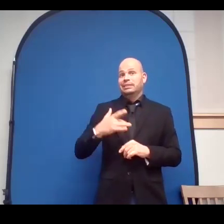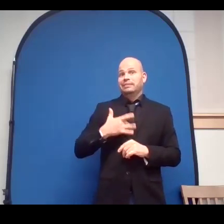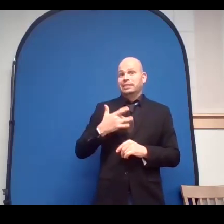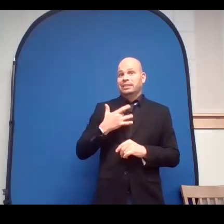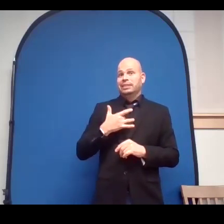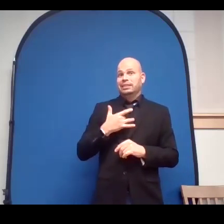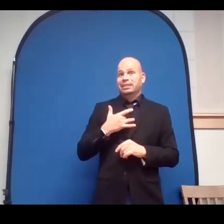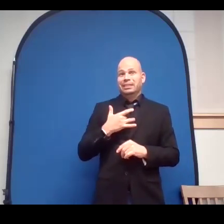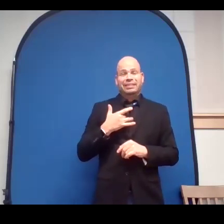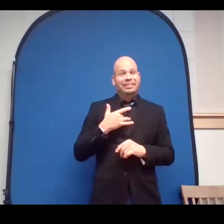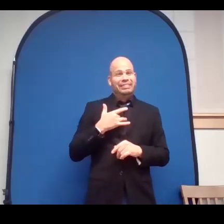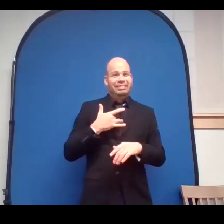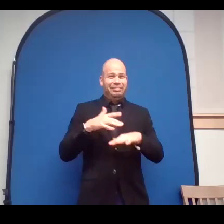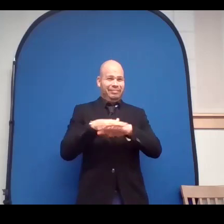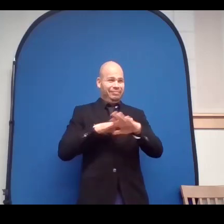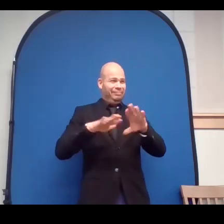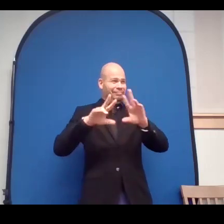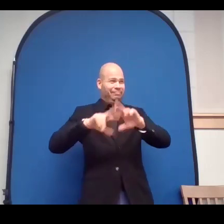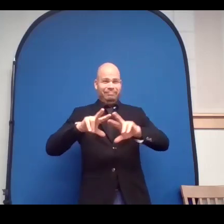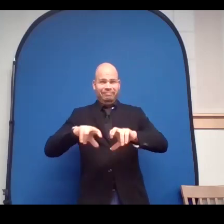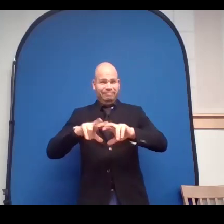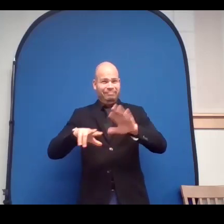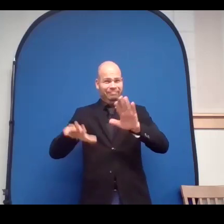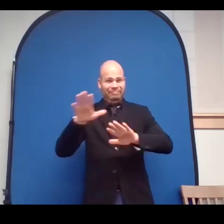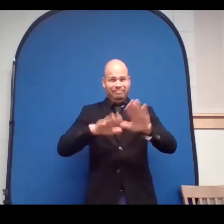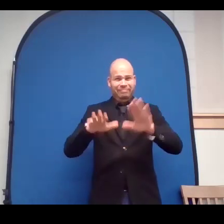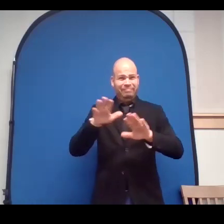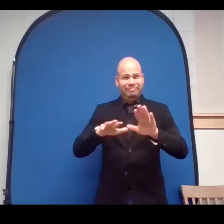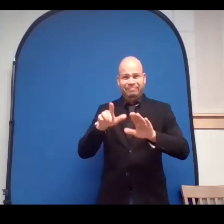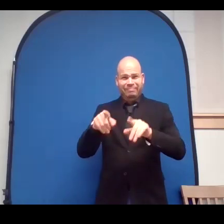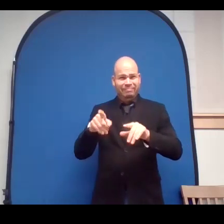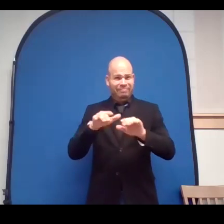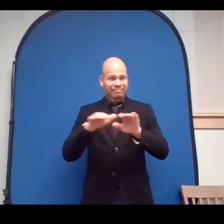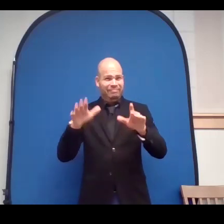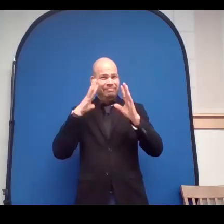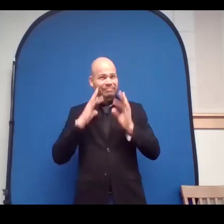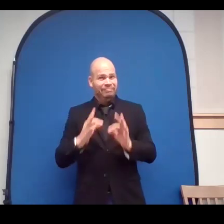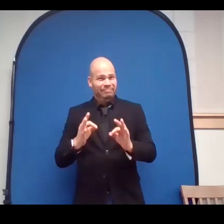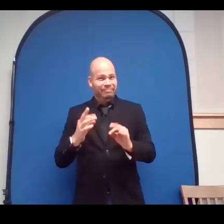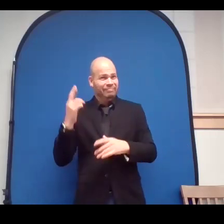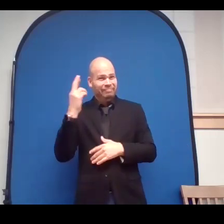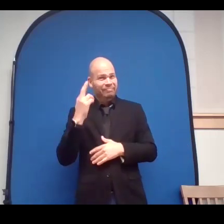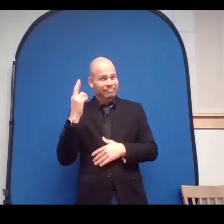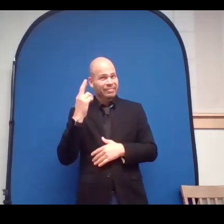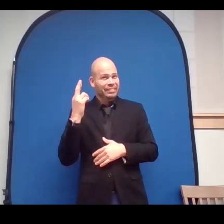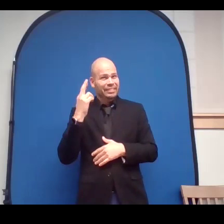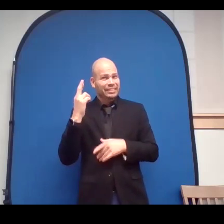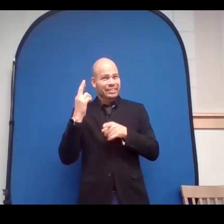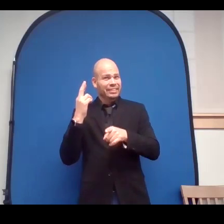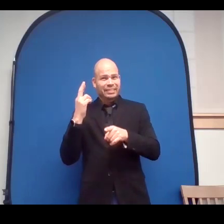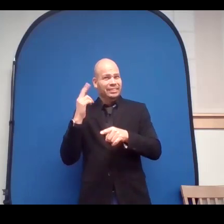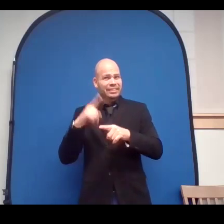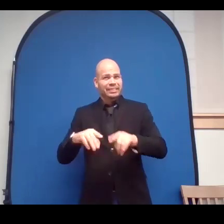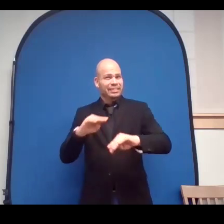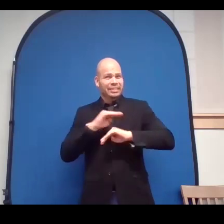evaluation of him, there, and that the plan was that he needed a higher level care, He did bring up concerns regarding the personally